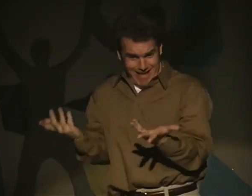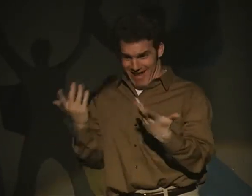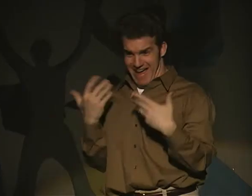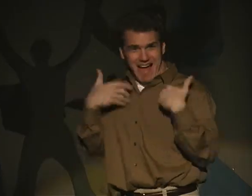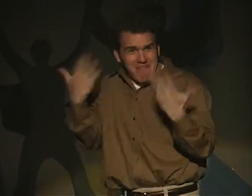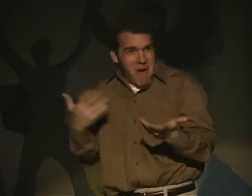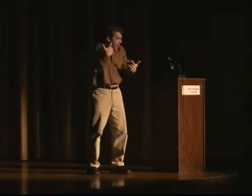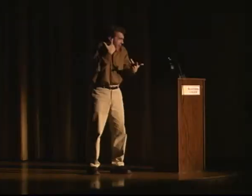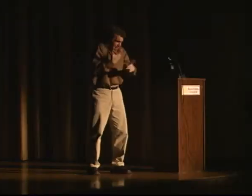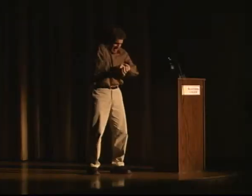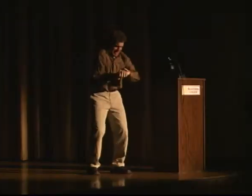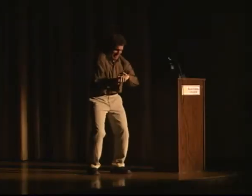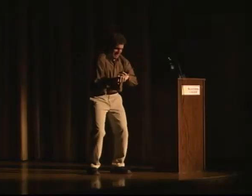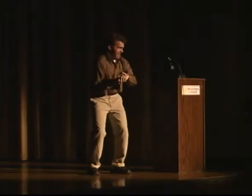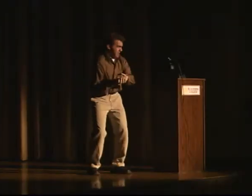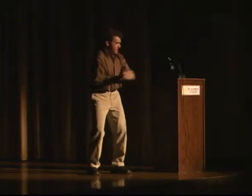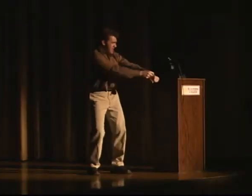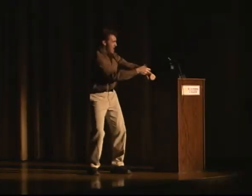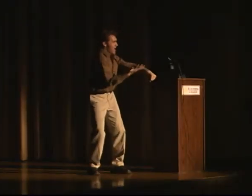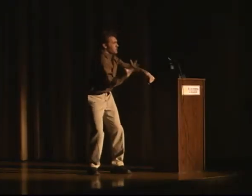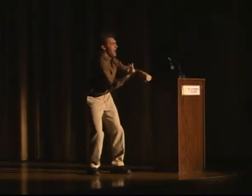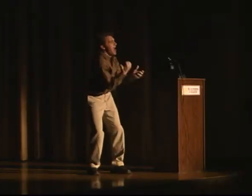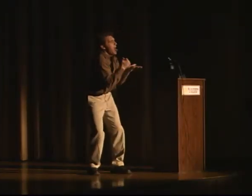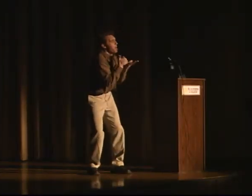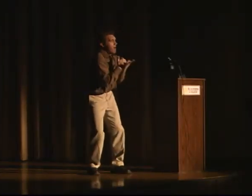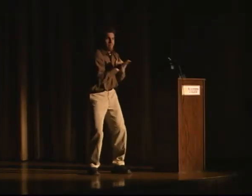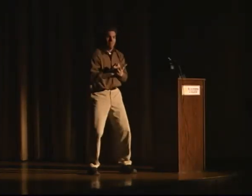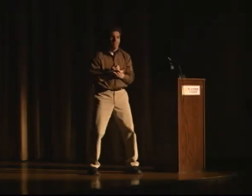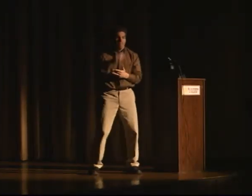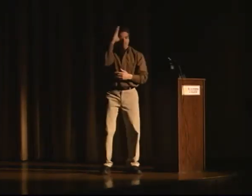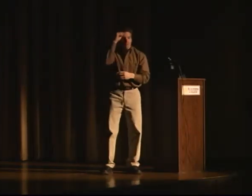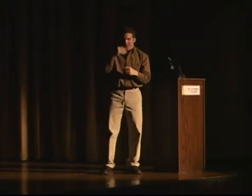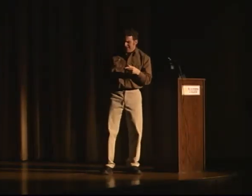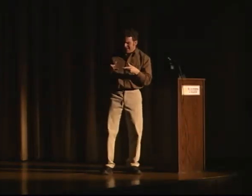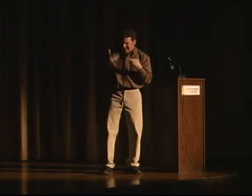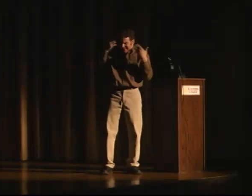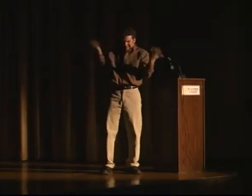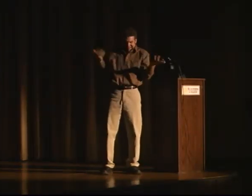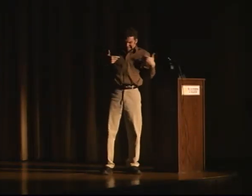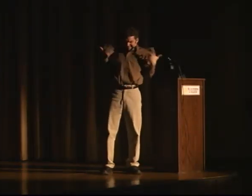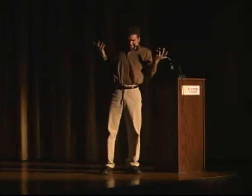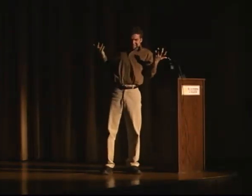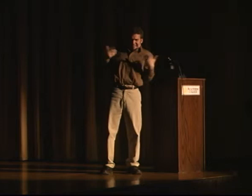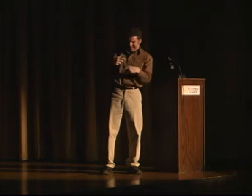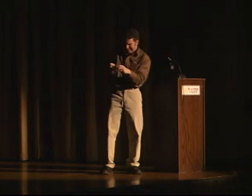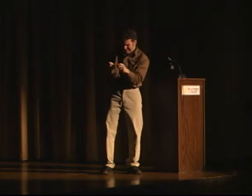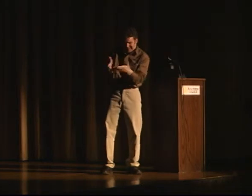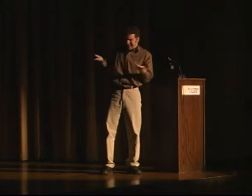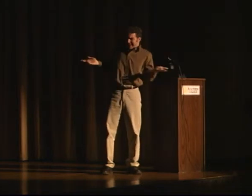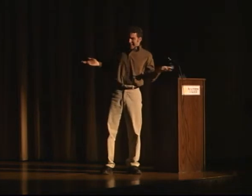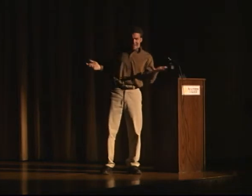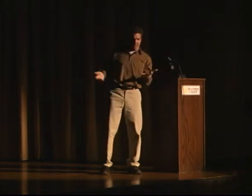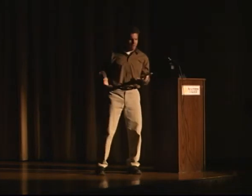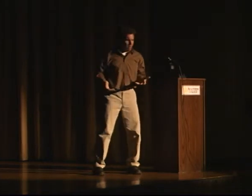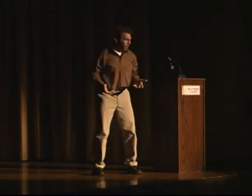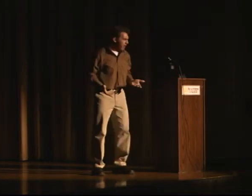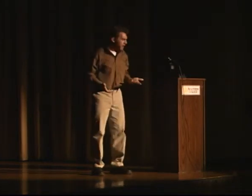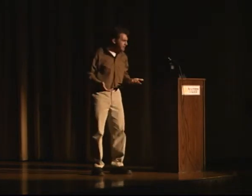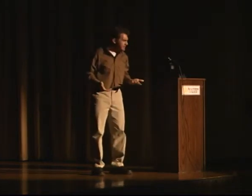off, and it was going off. I don't know. I can't hear. I don't know what was going off. And the boy's like, I don't know how to help